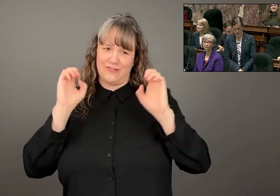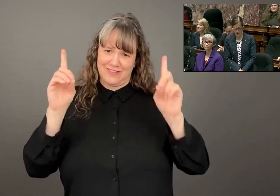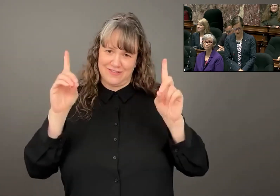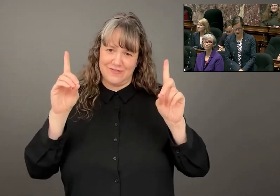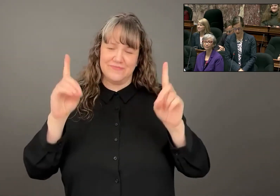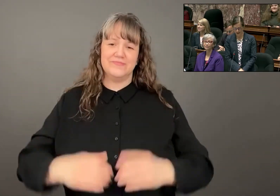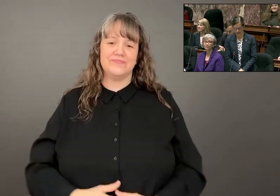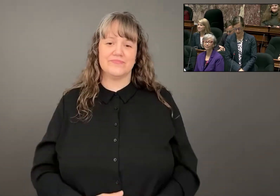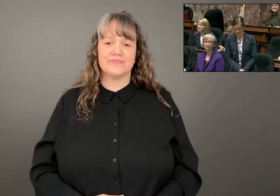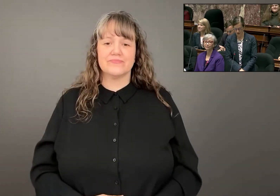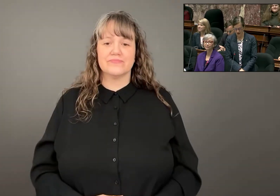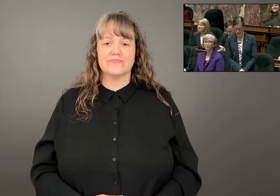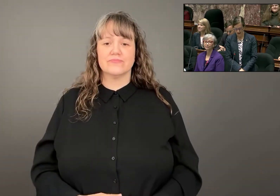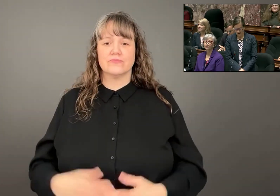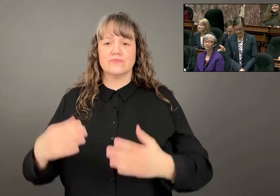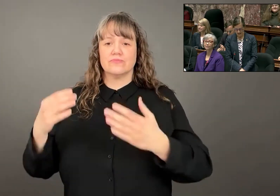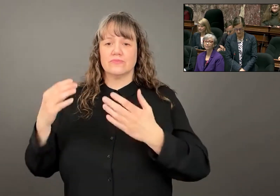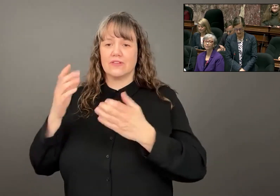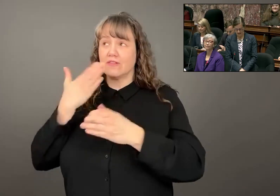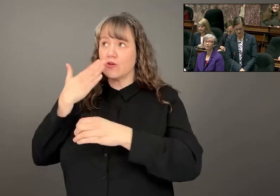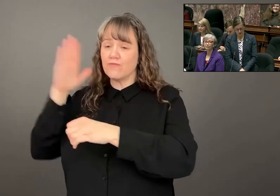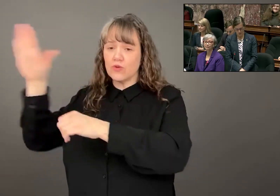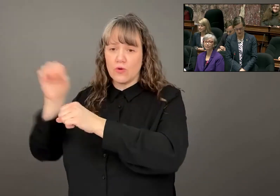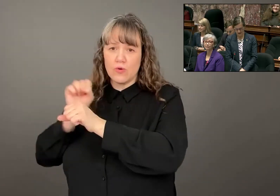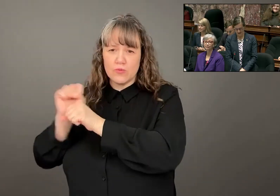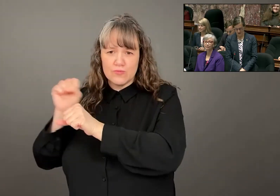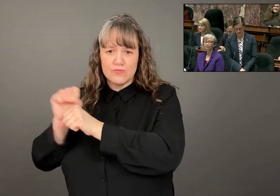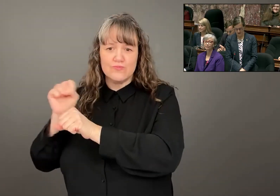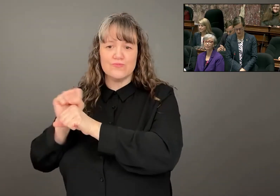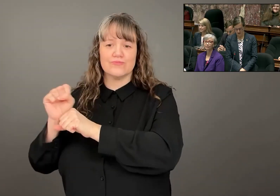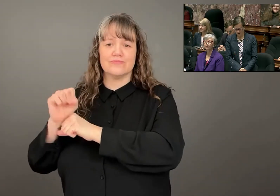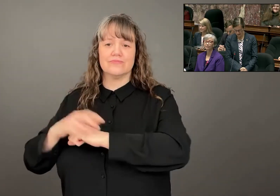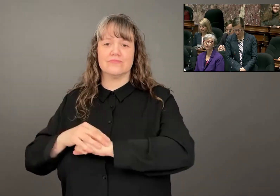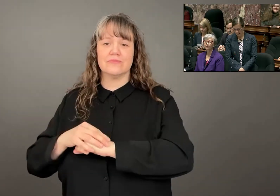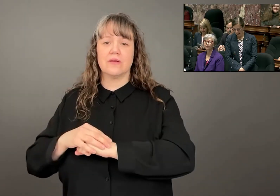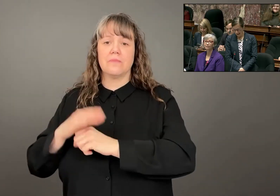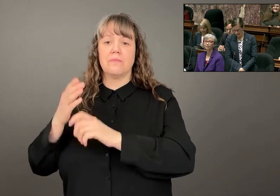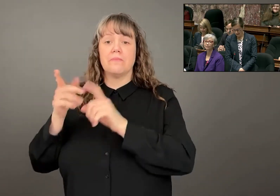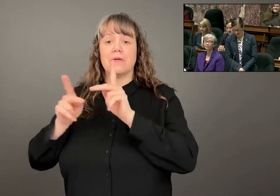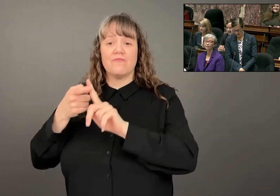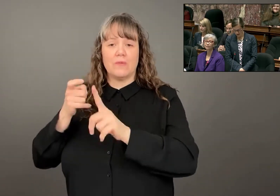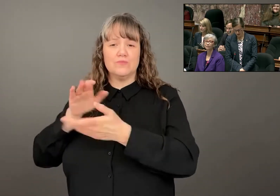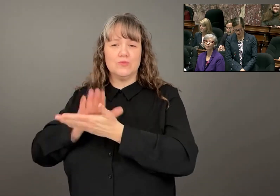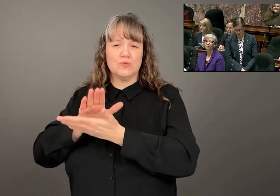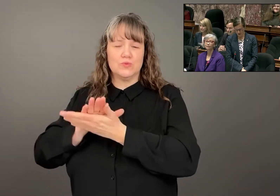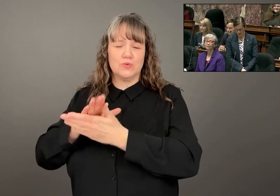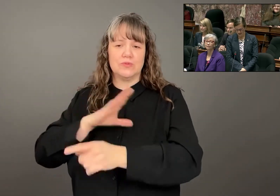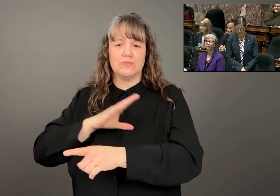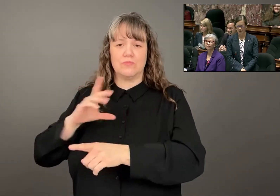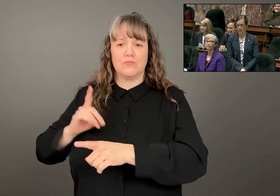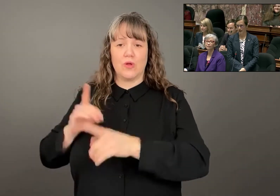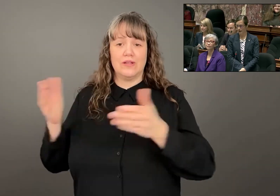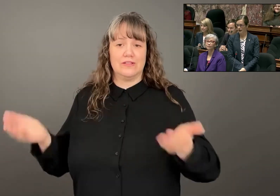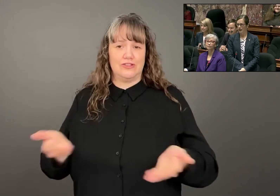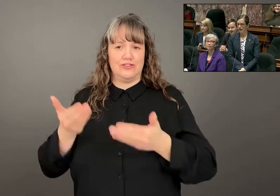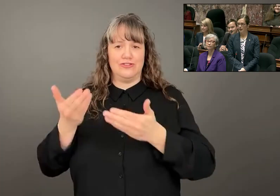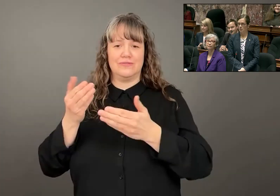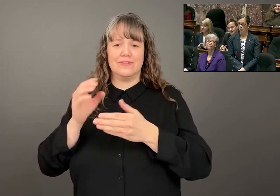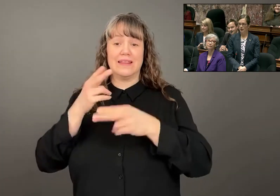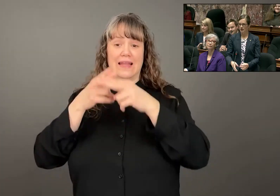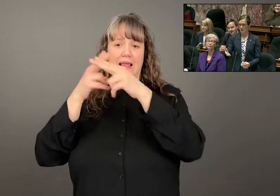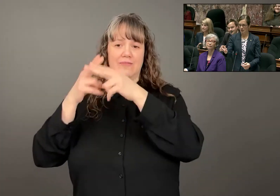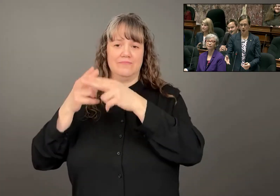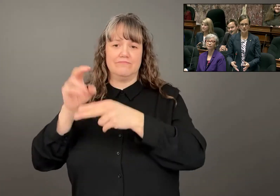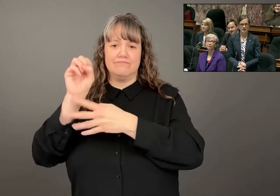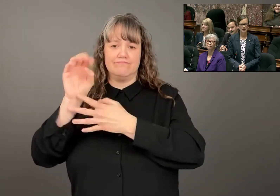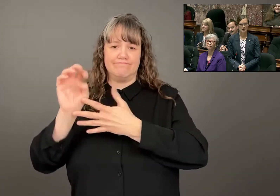they do. Trustees Ken Hamaguchi, David Yang, Superintendent Chris Uze, and Secretary-Treasurer Cindy Wang.